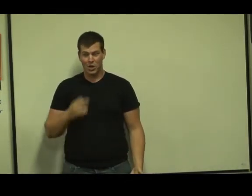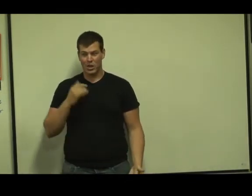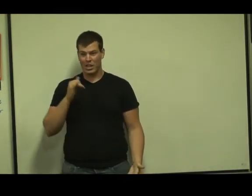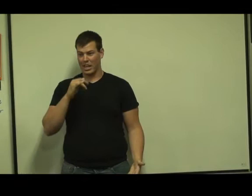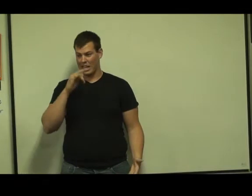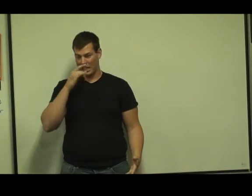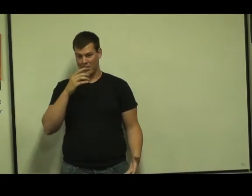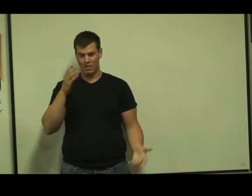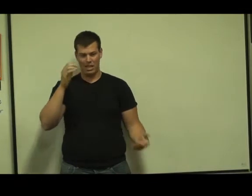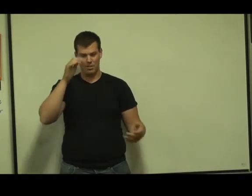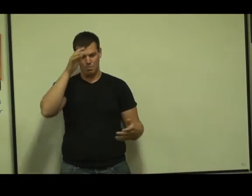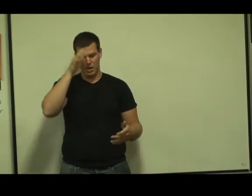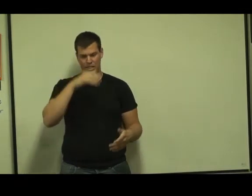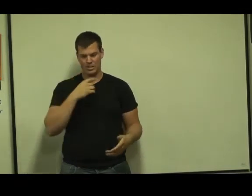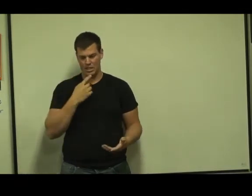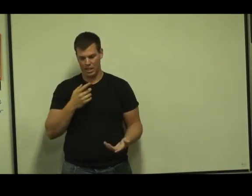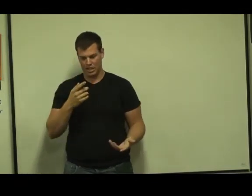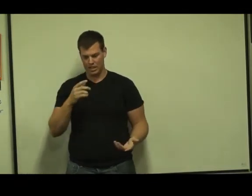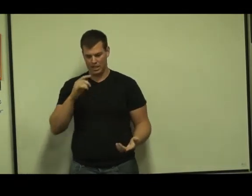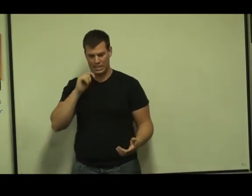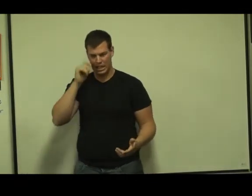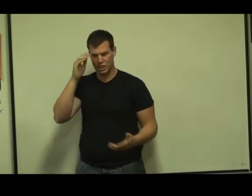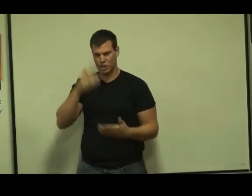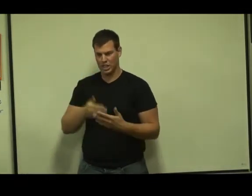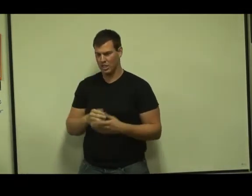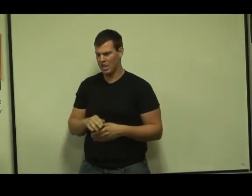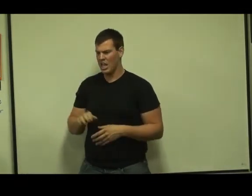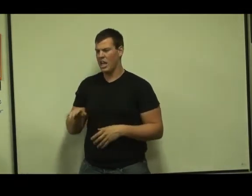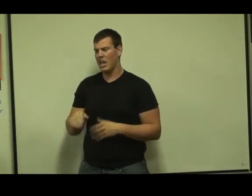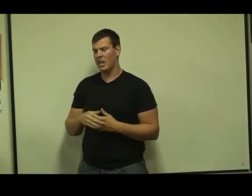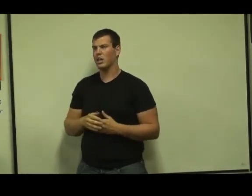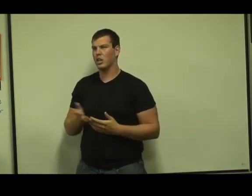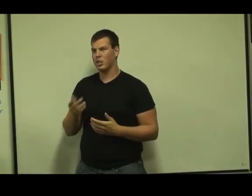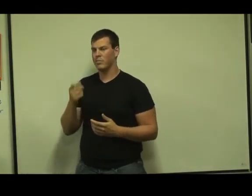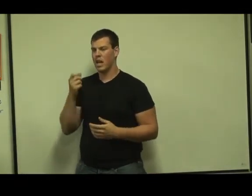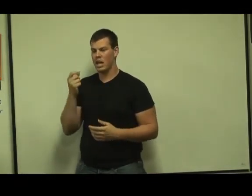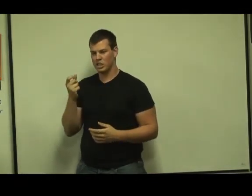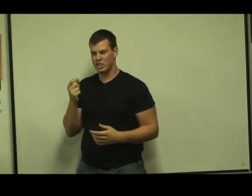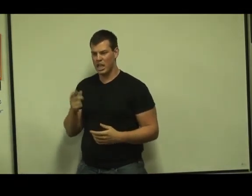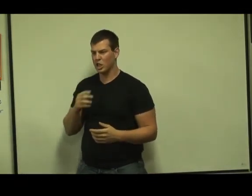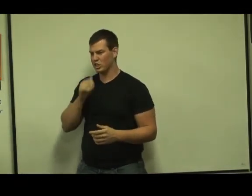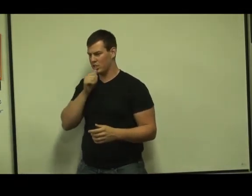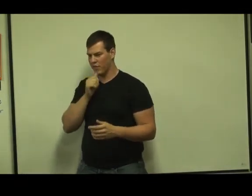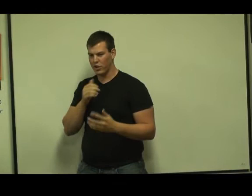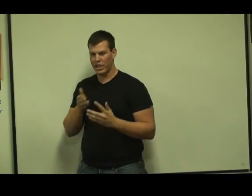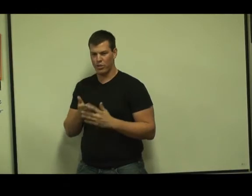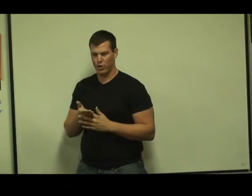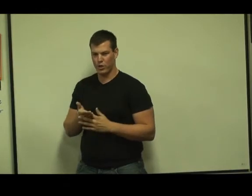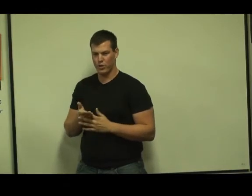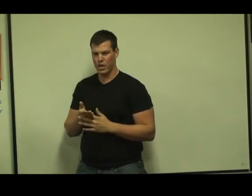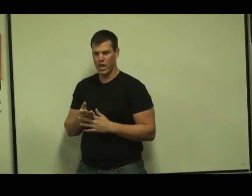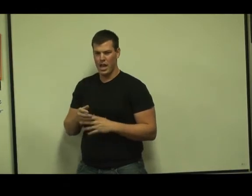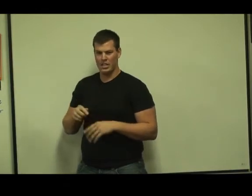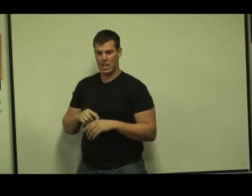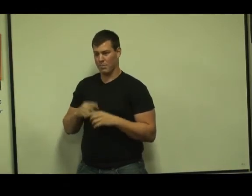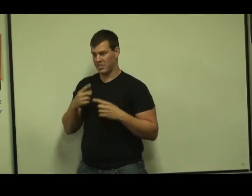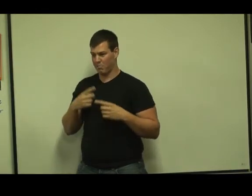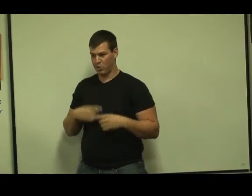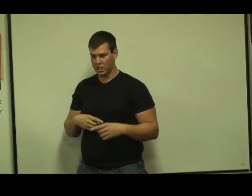So, they can pay how the chili done. Hey, look. I could dad, you dabby through the type of